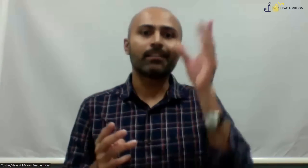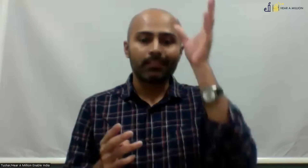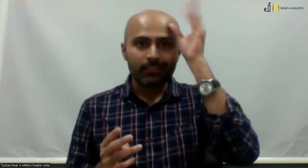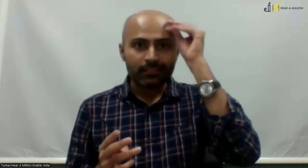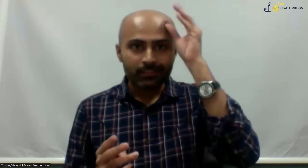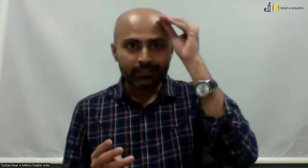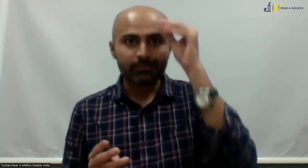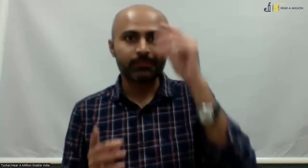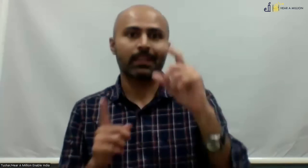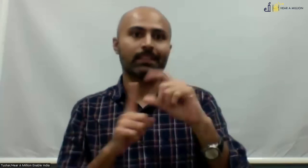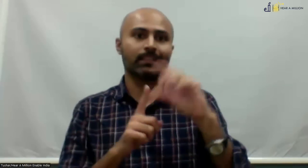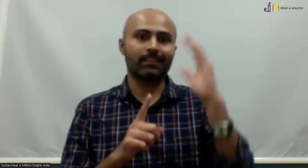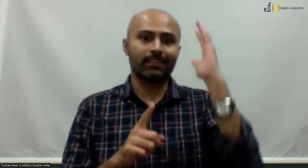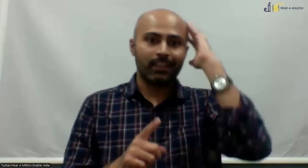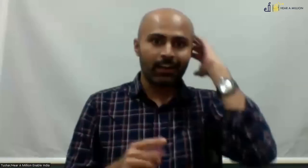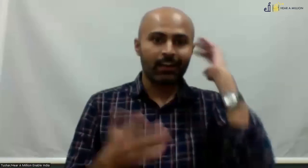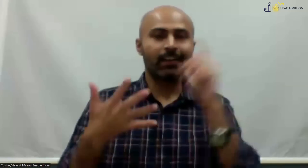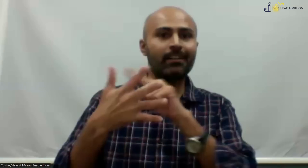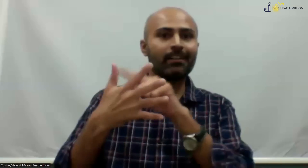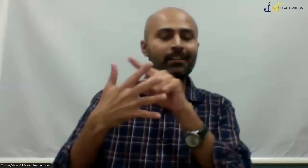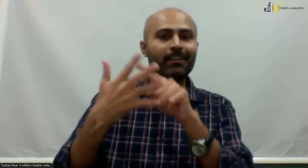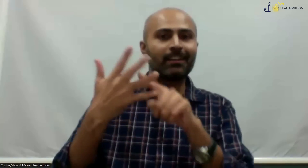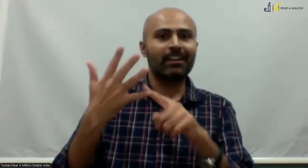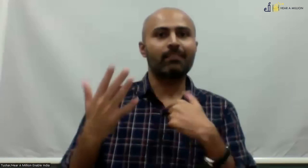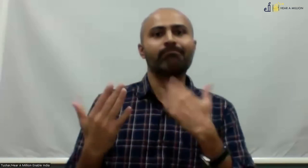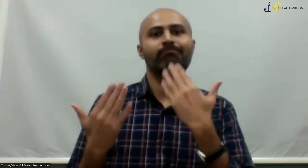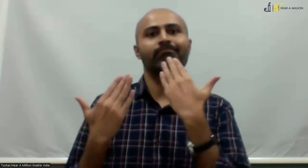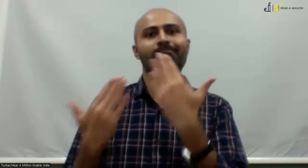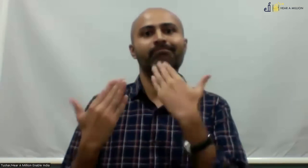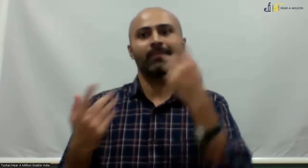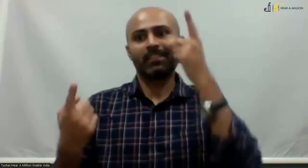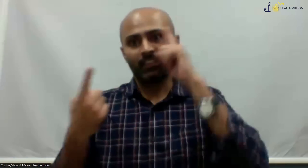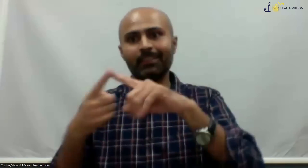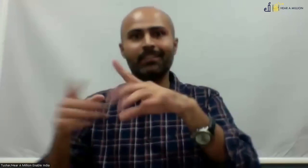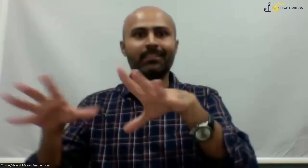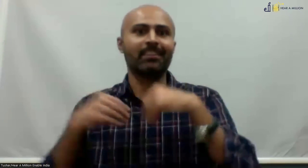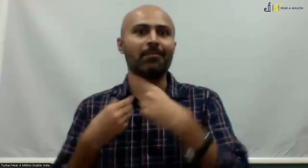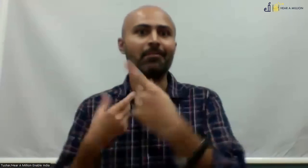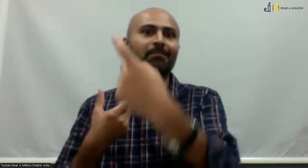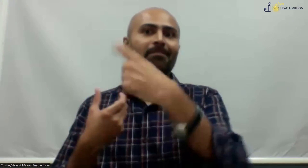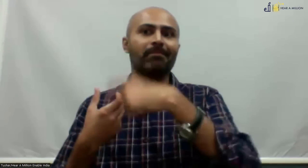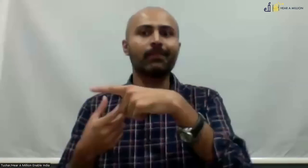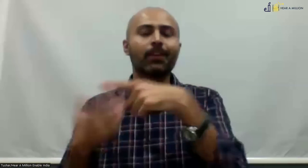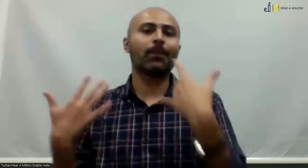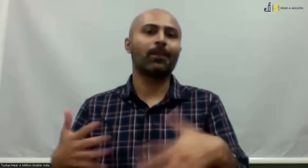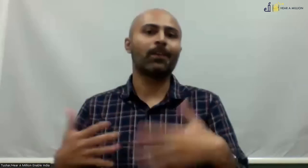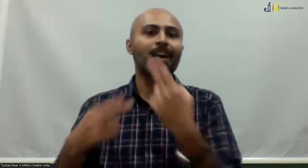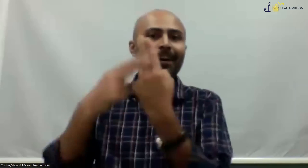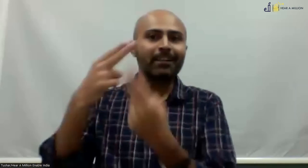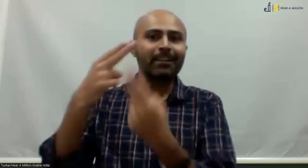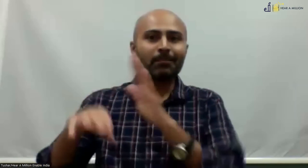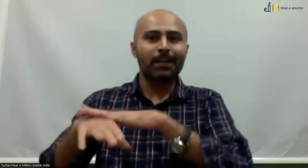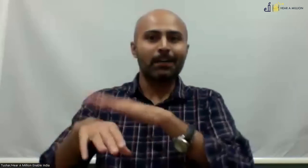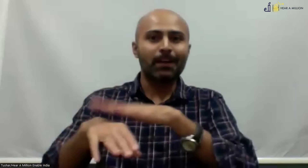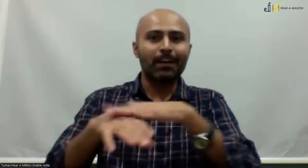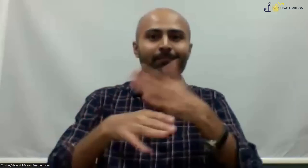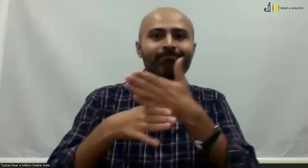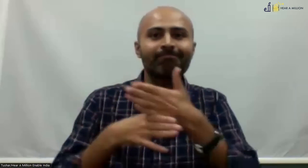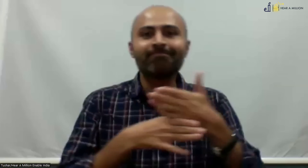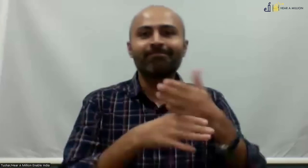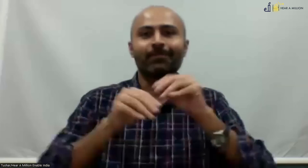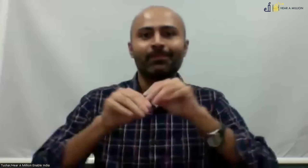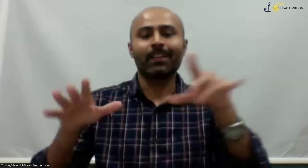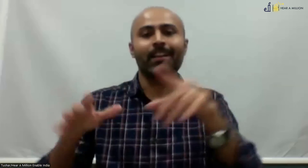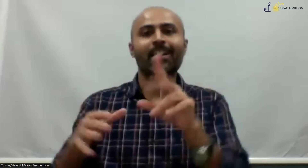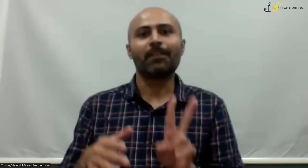Saudamini, Aniket, Sagar, and Deepak, all the 5 panelists. Thank you for agreeing to be on our panel. Thank